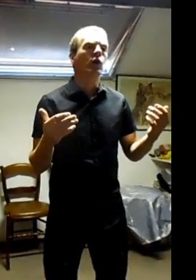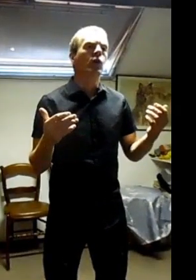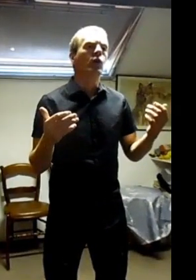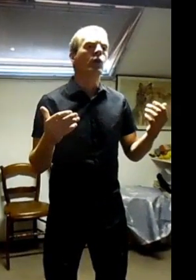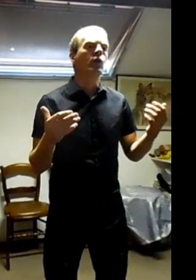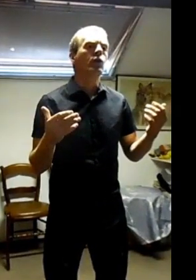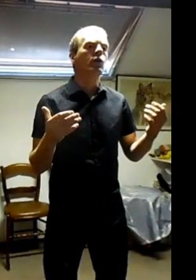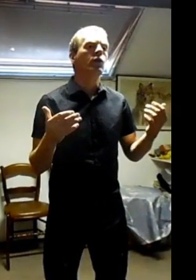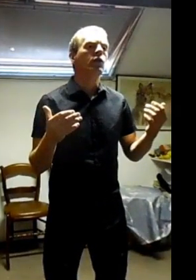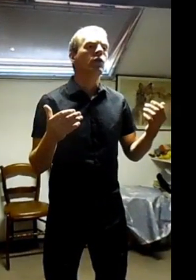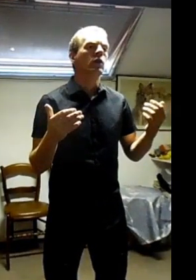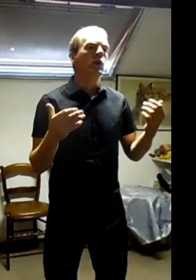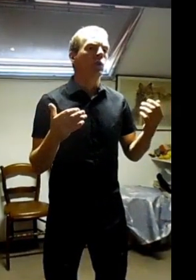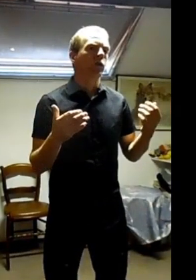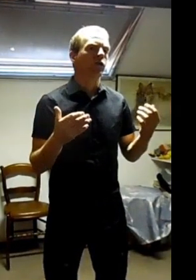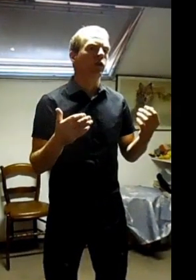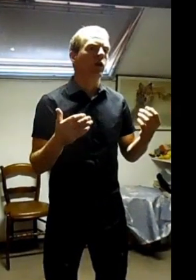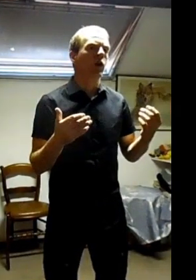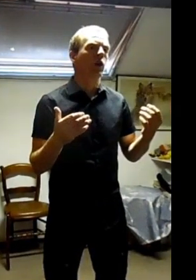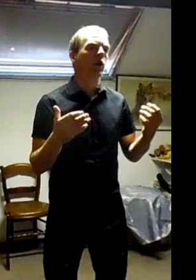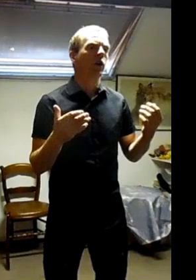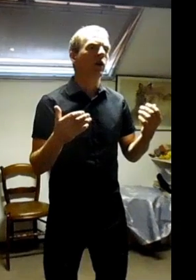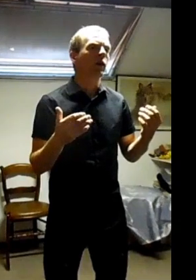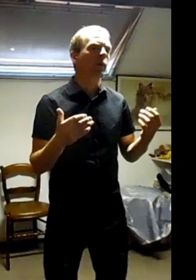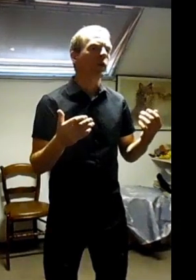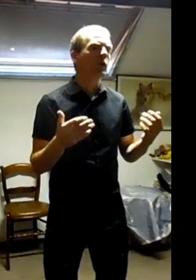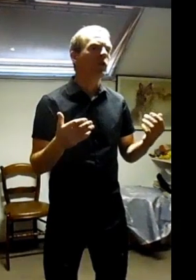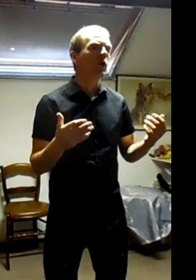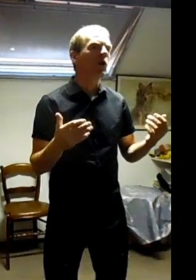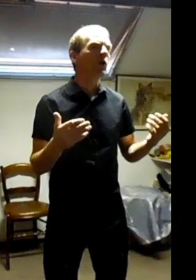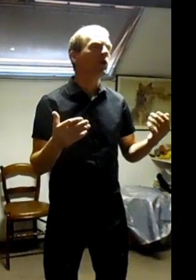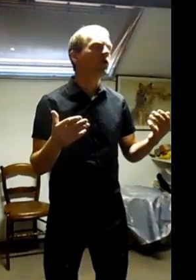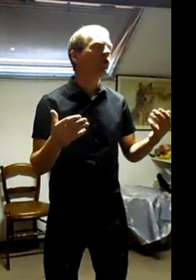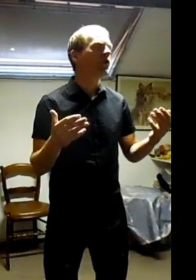will share eternity.